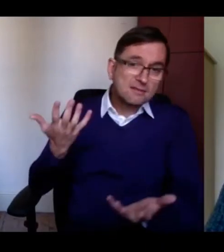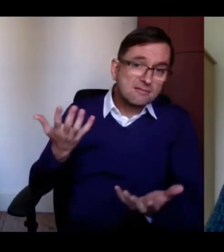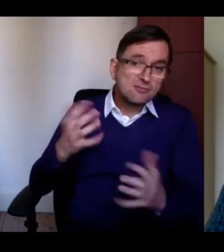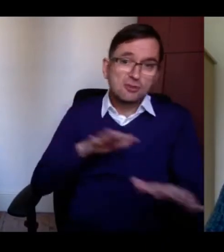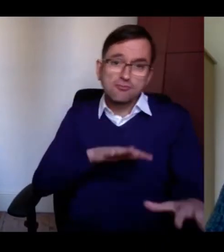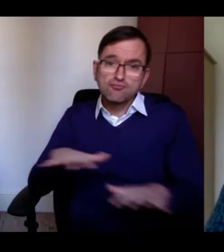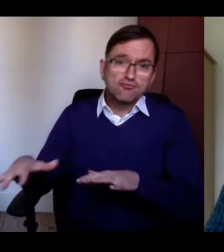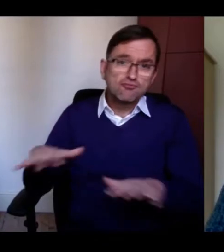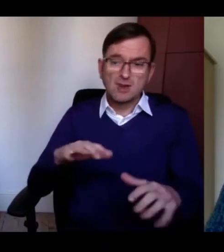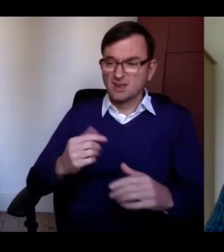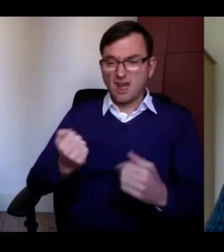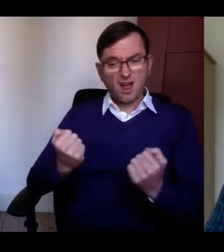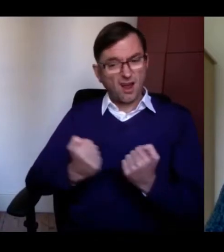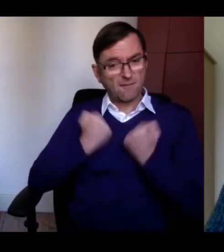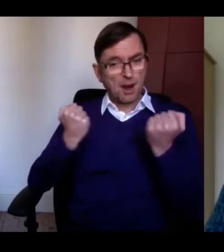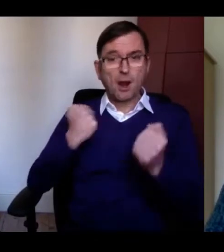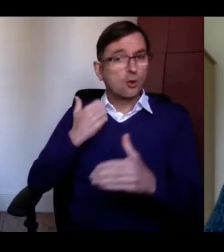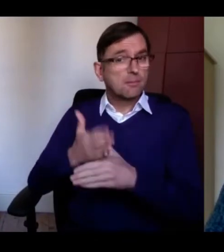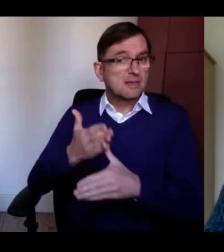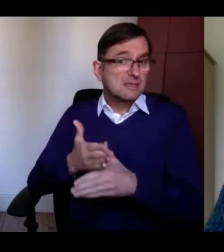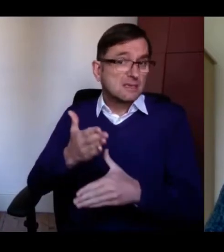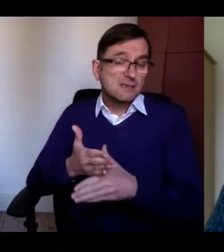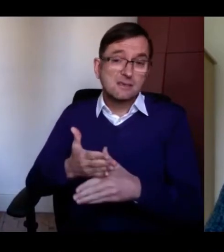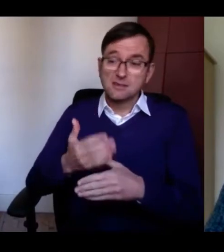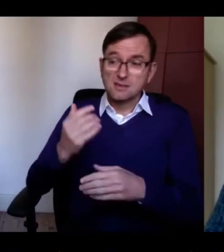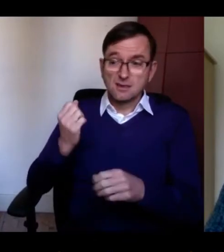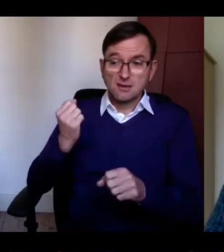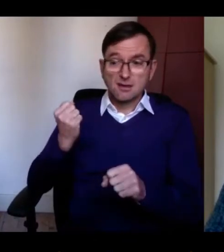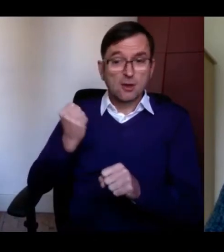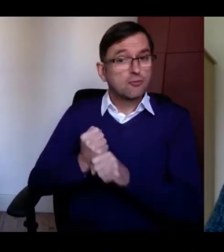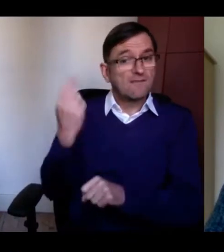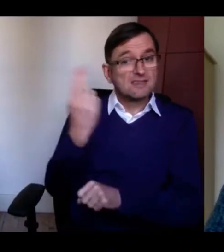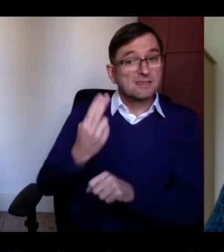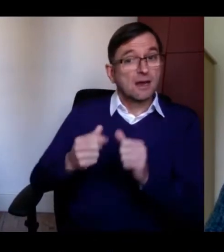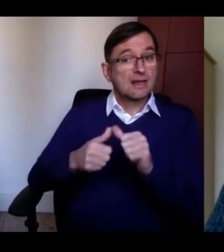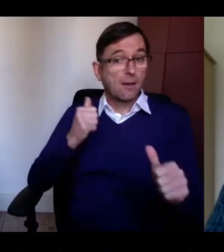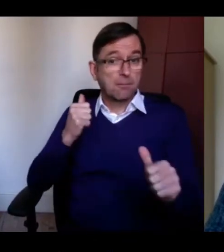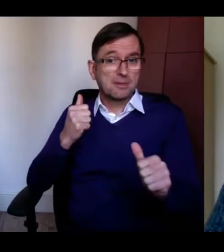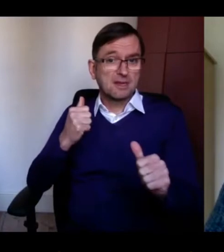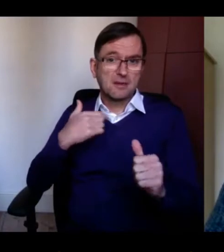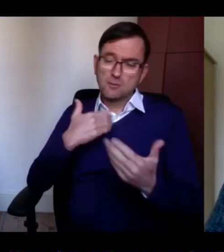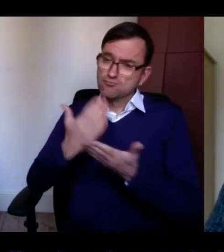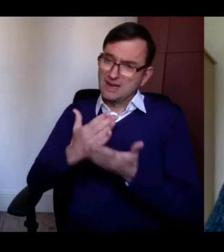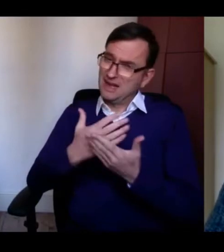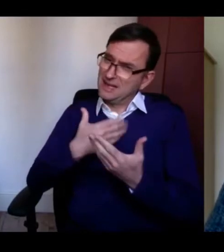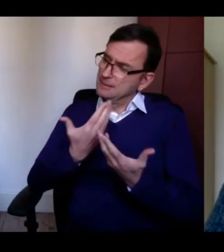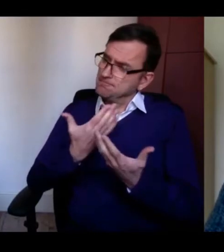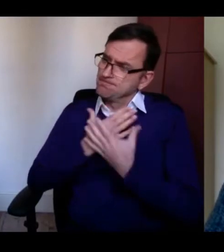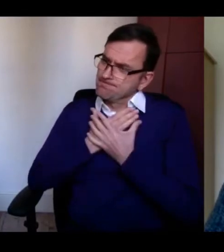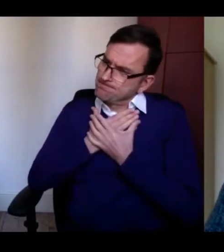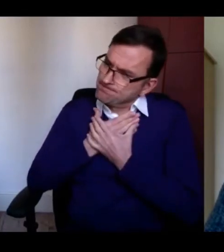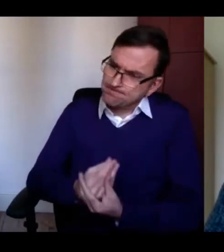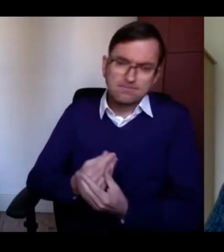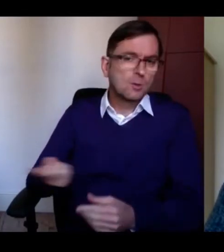sort of socialising that way. I've also got my own business. I'm a graphic designer. I've a graphic